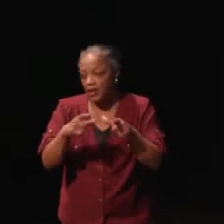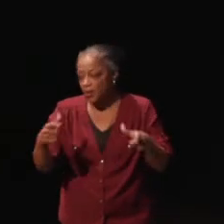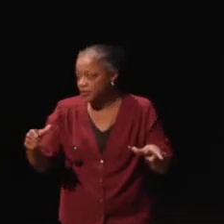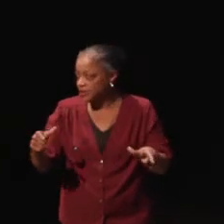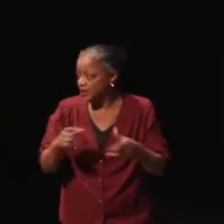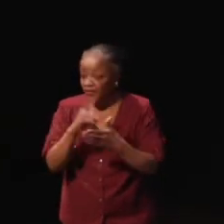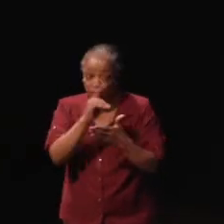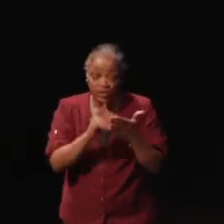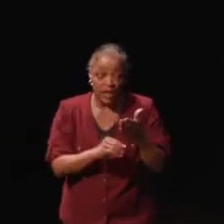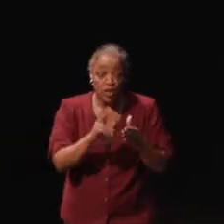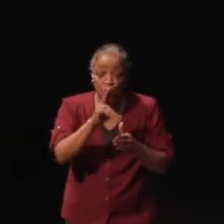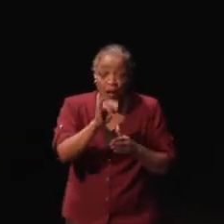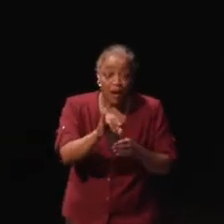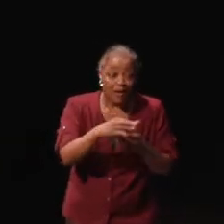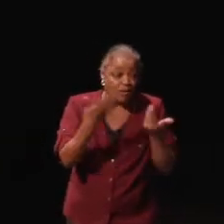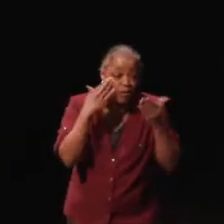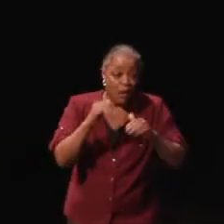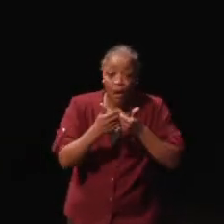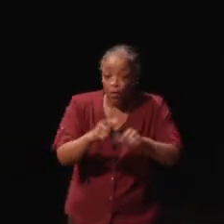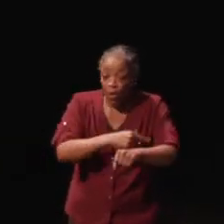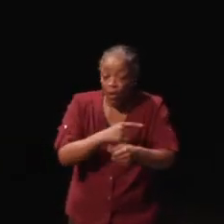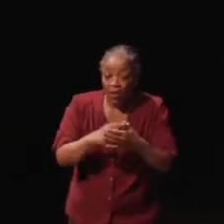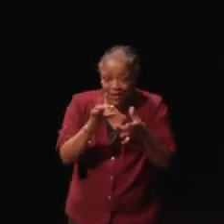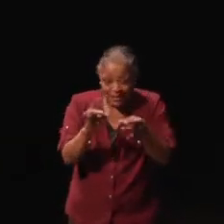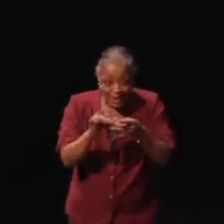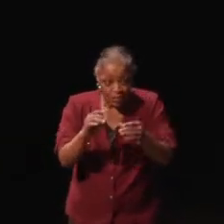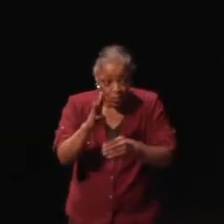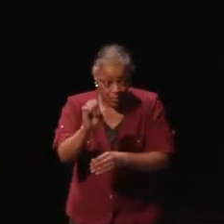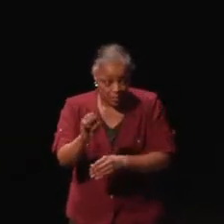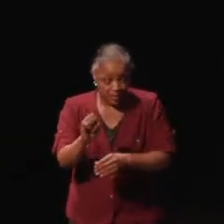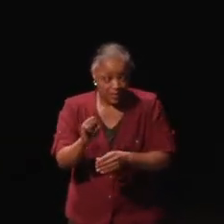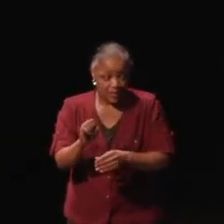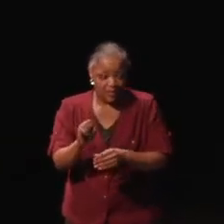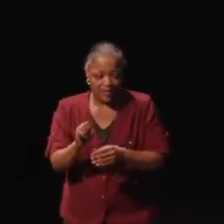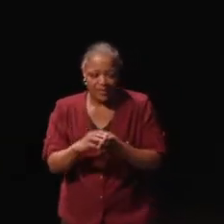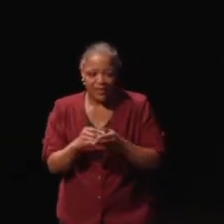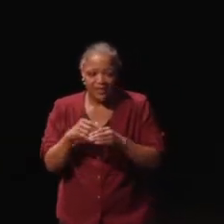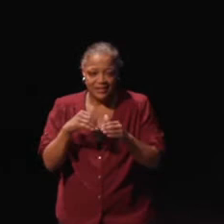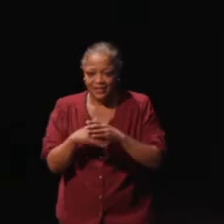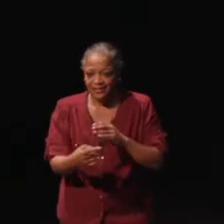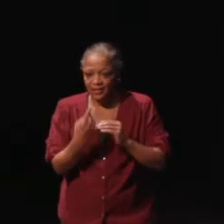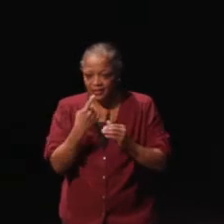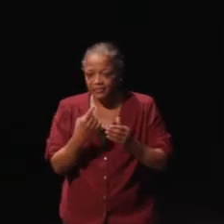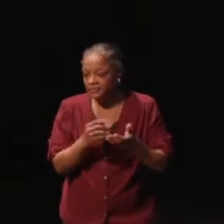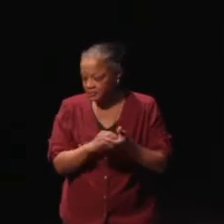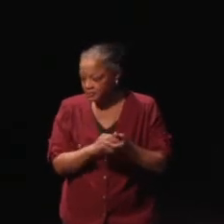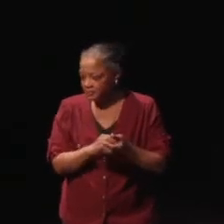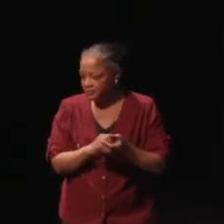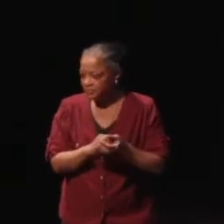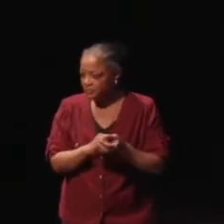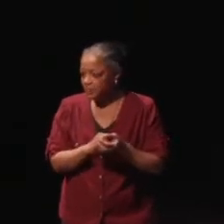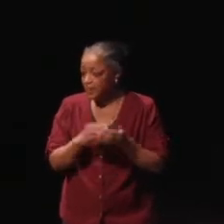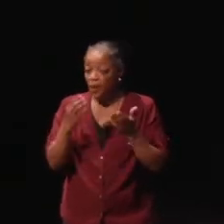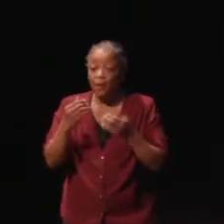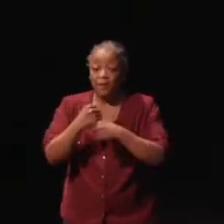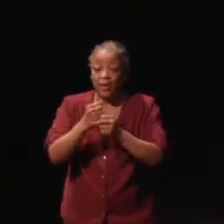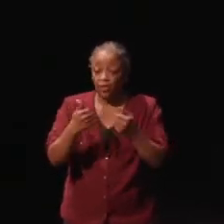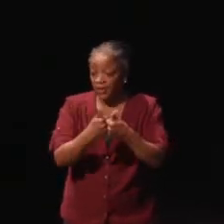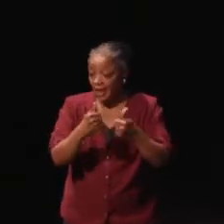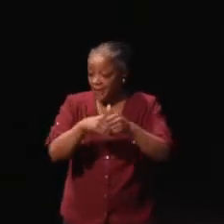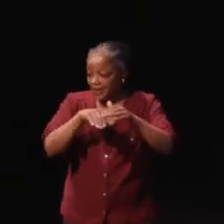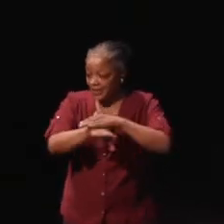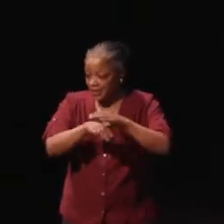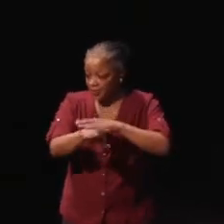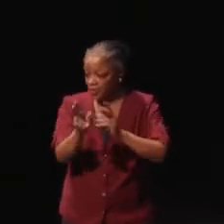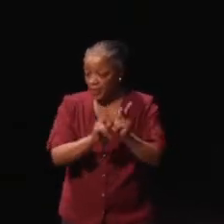If you design a UI and you don't know how long a text is going to be, it sucks a little. Also, you make your game accessible